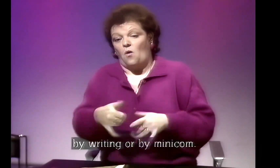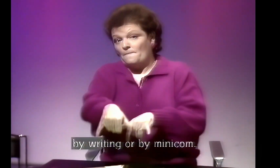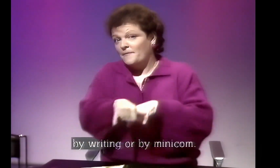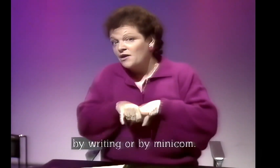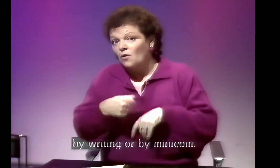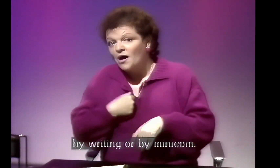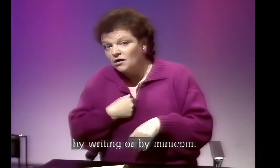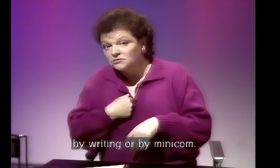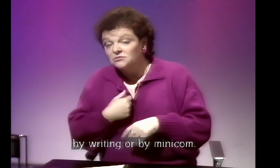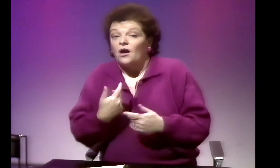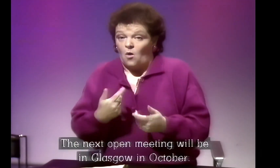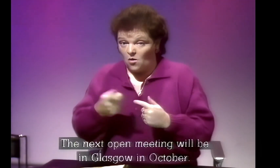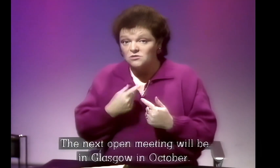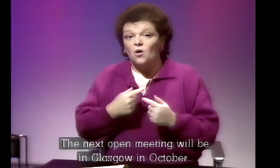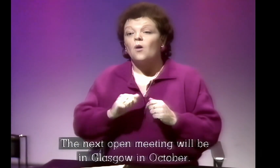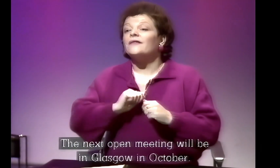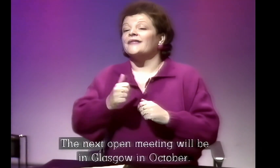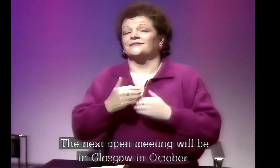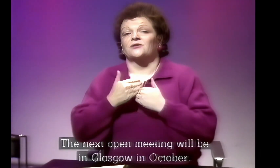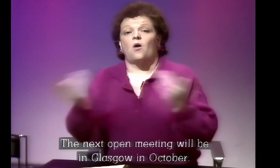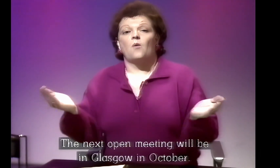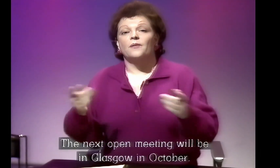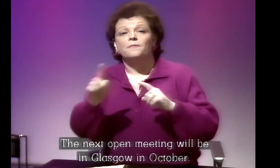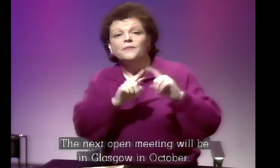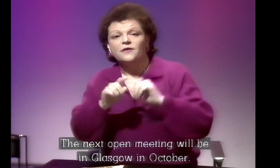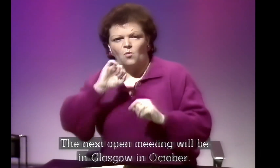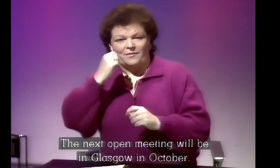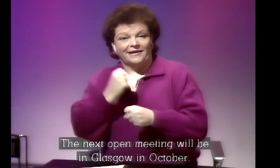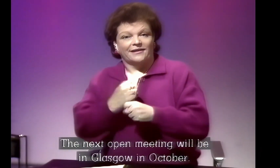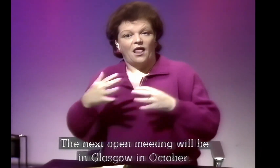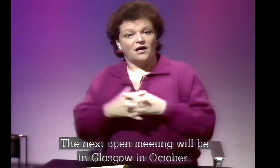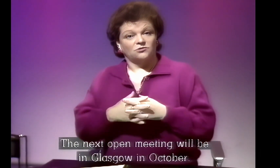Minicom. The next open meeting will be in Glasgow in October.